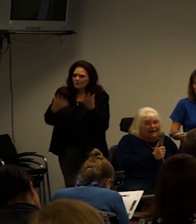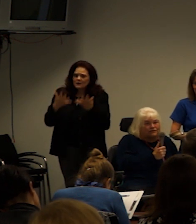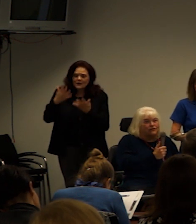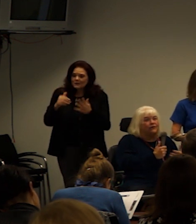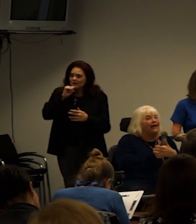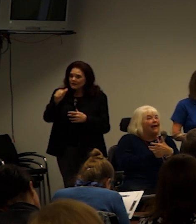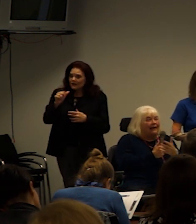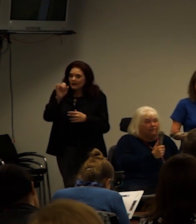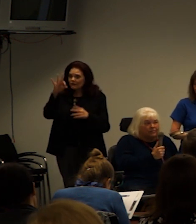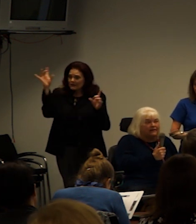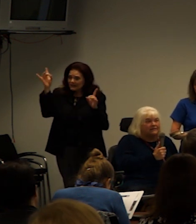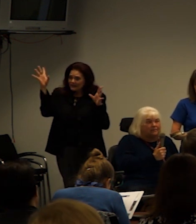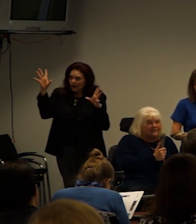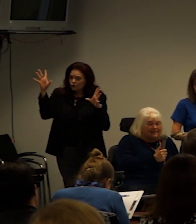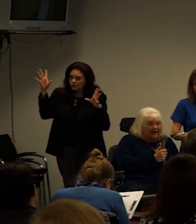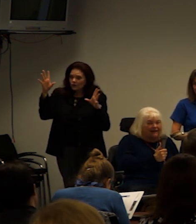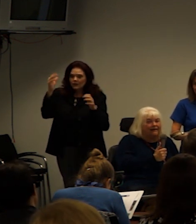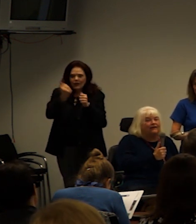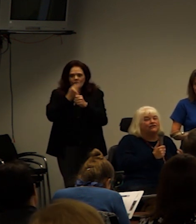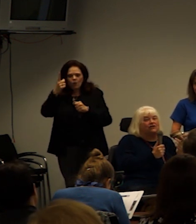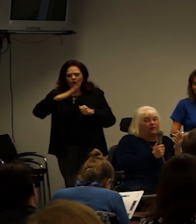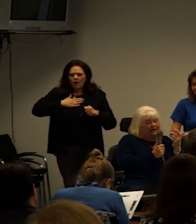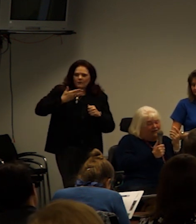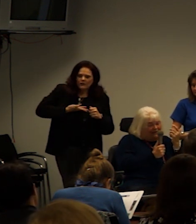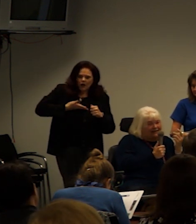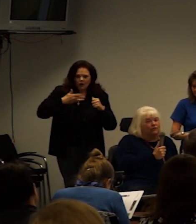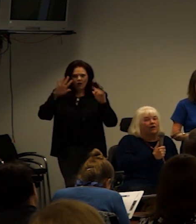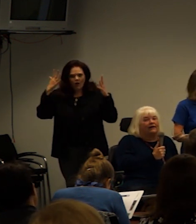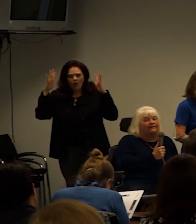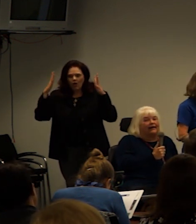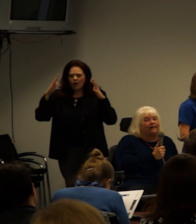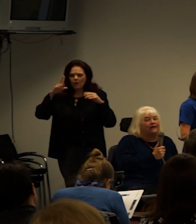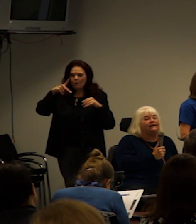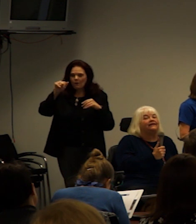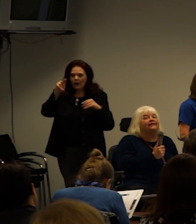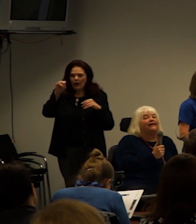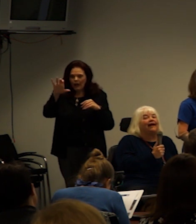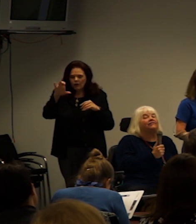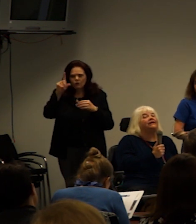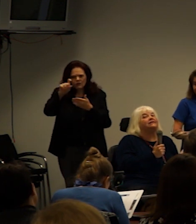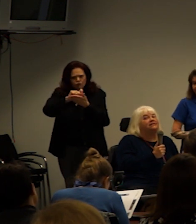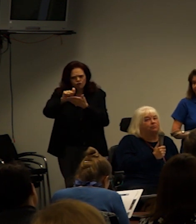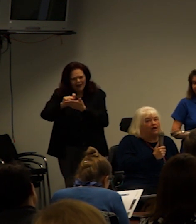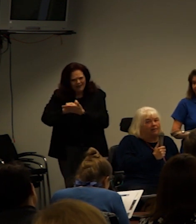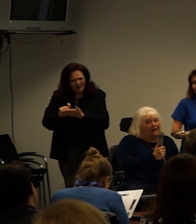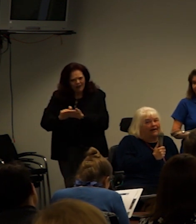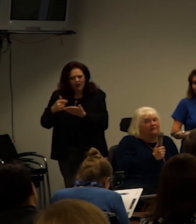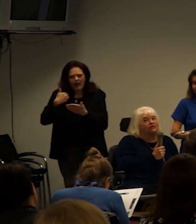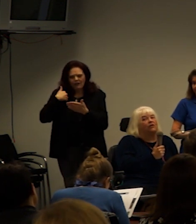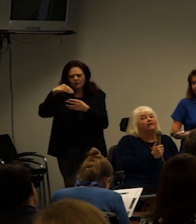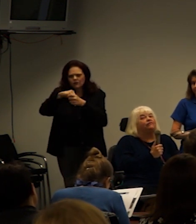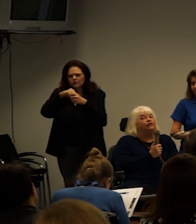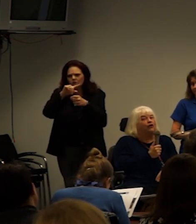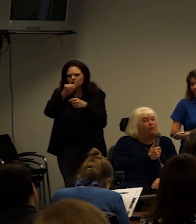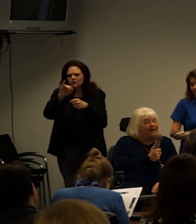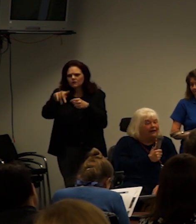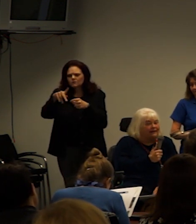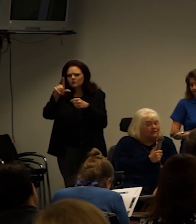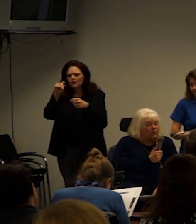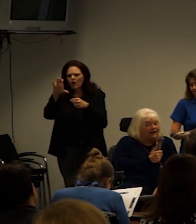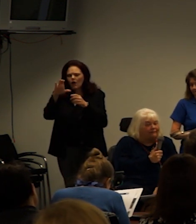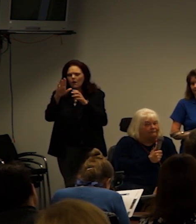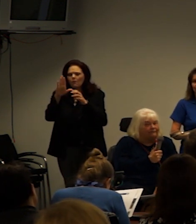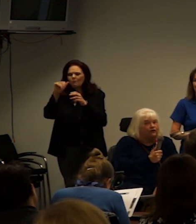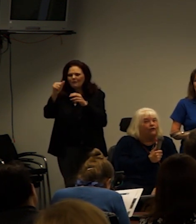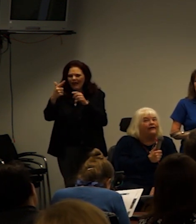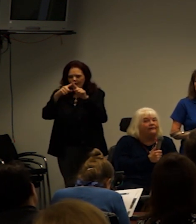a disaster and everybody's upset. Right. So you need to write it down and you need to have it in a Ziploc bag. So if your go bag